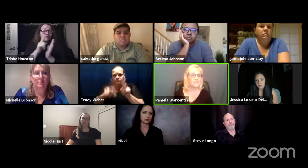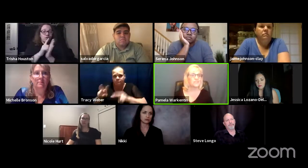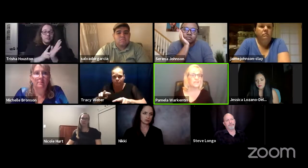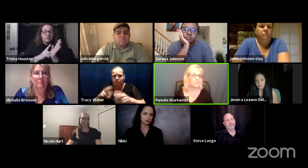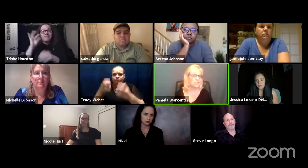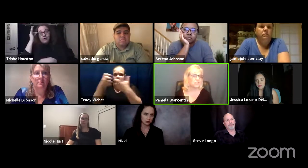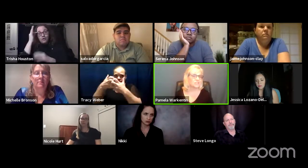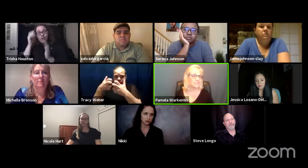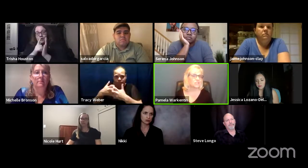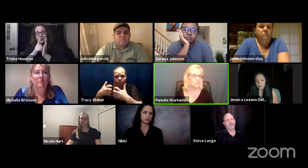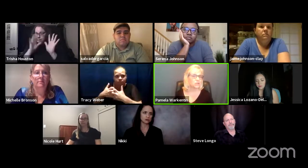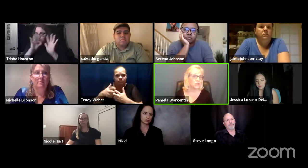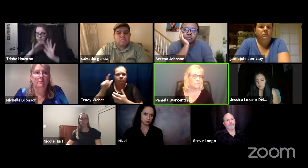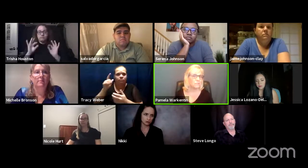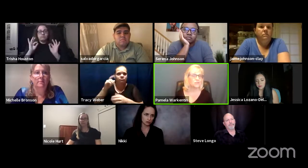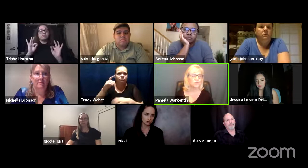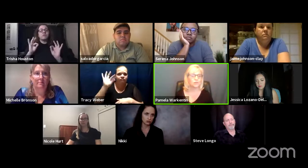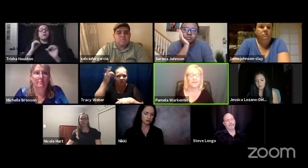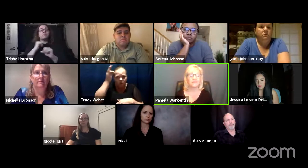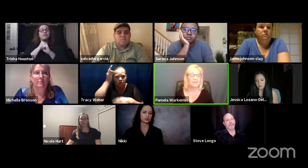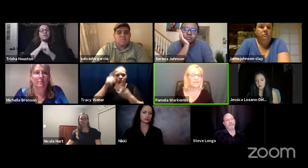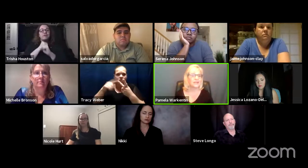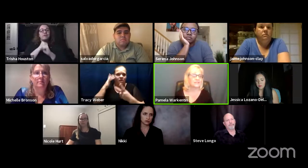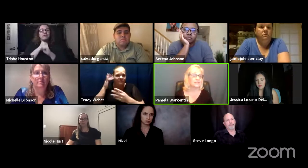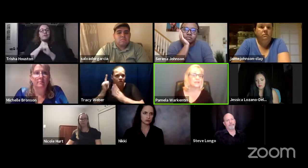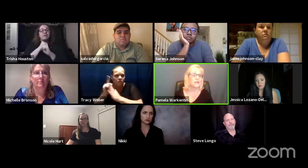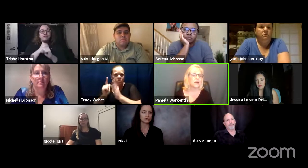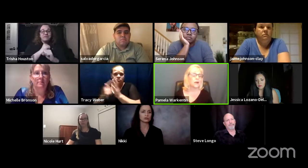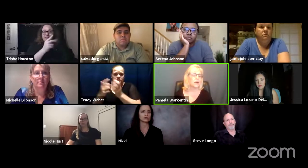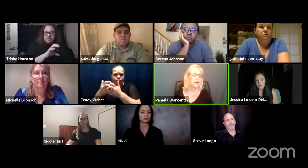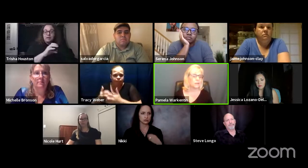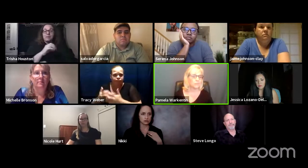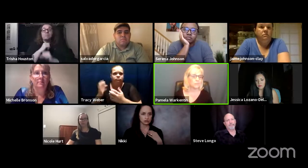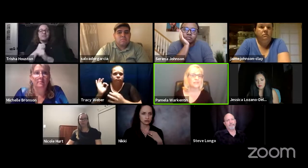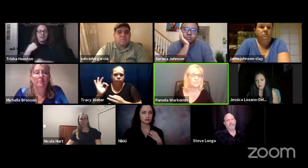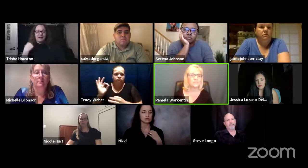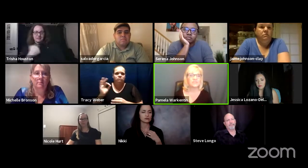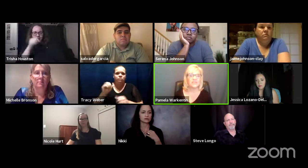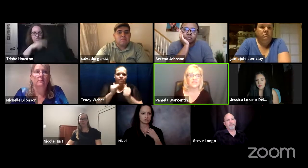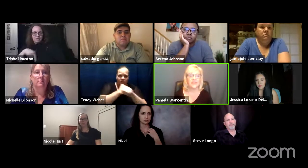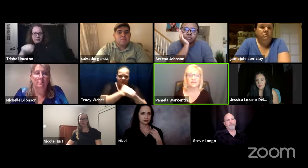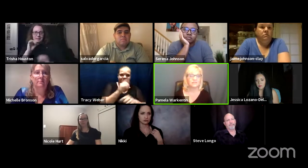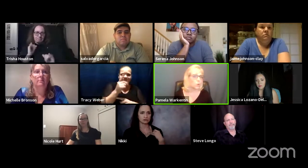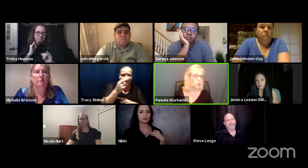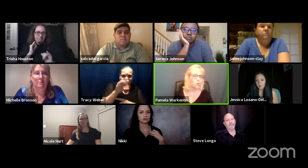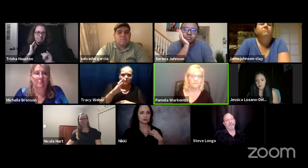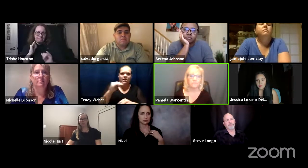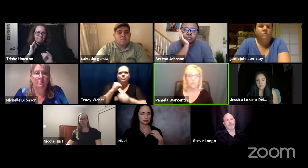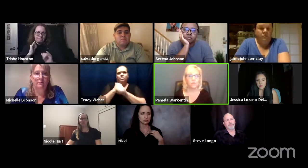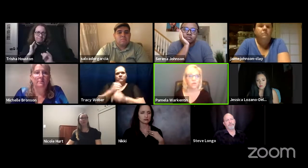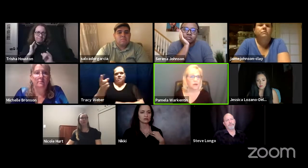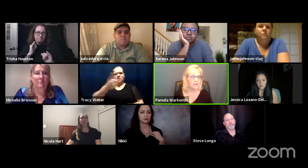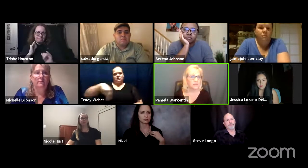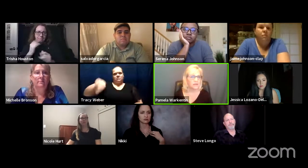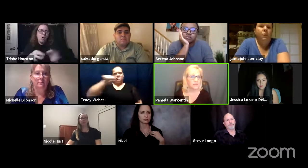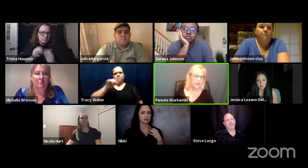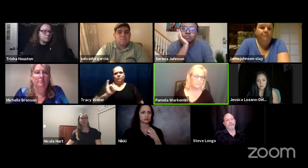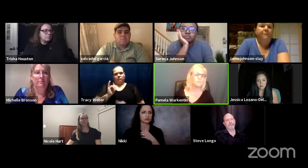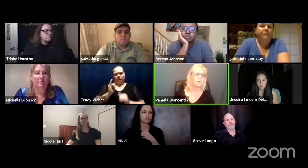the DHHSC attorney, make sure that everything is in compliance with state, local, federal laws before